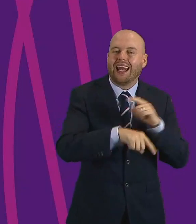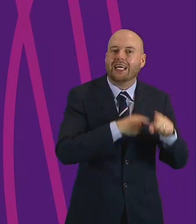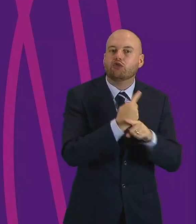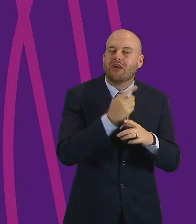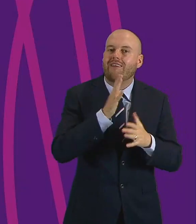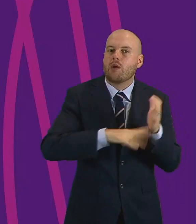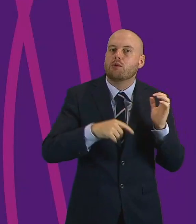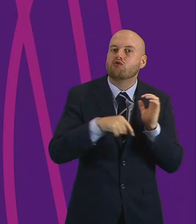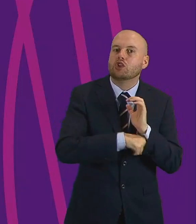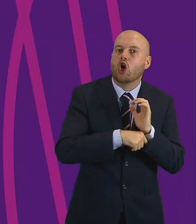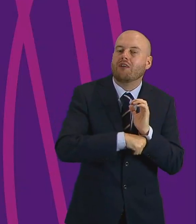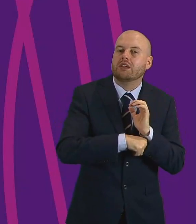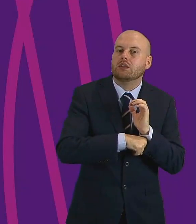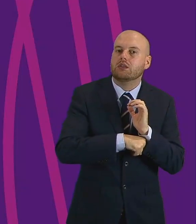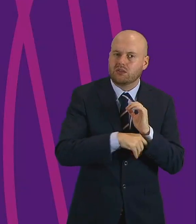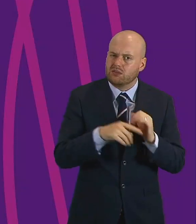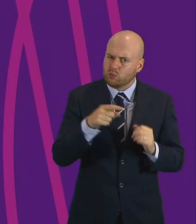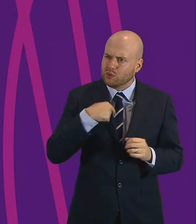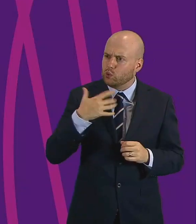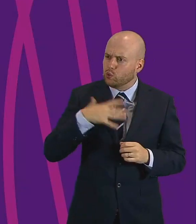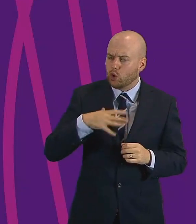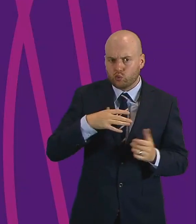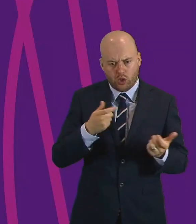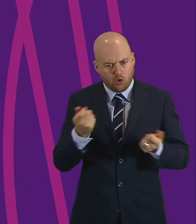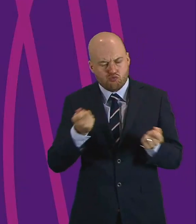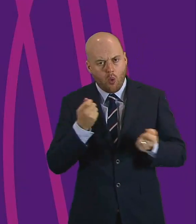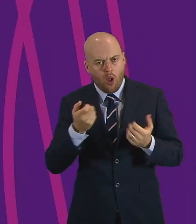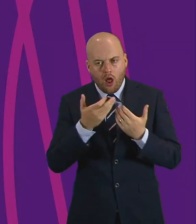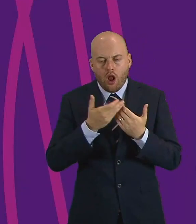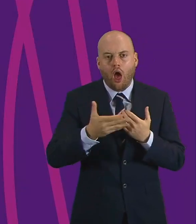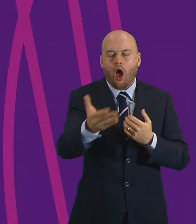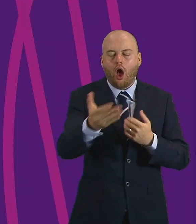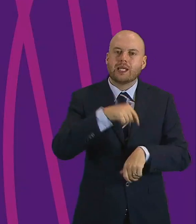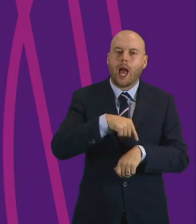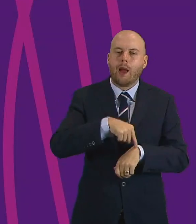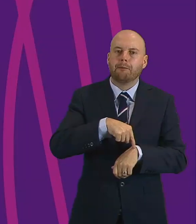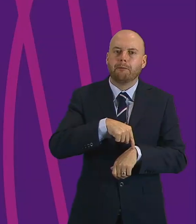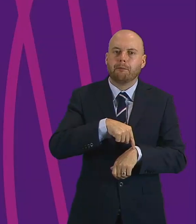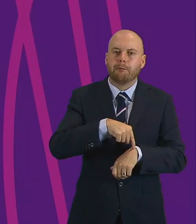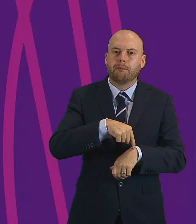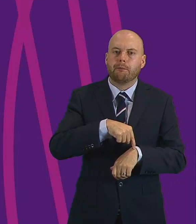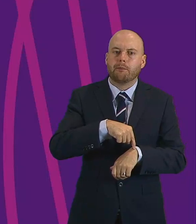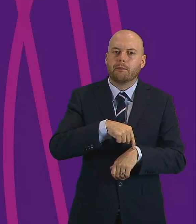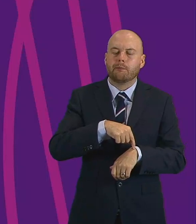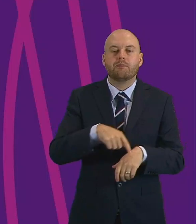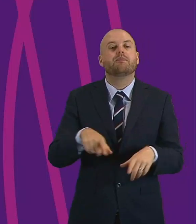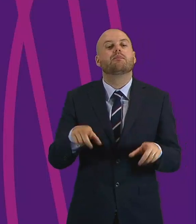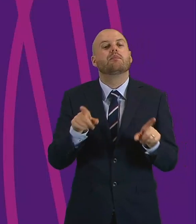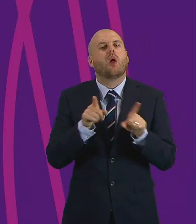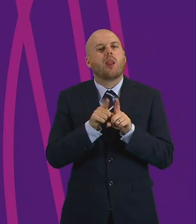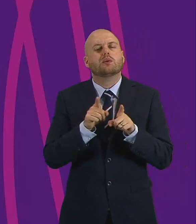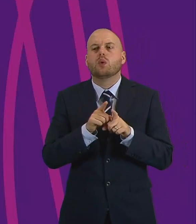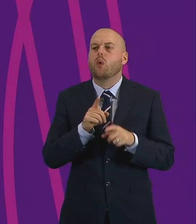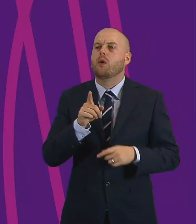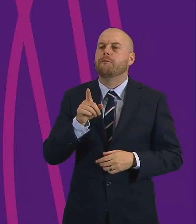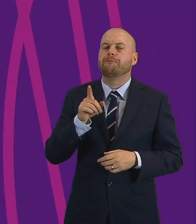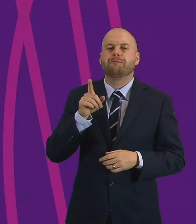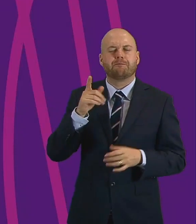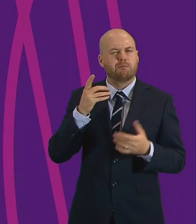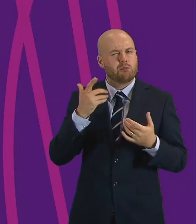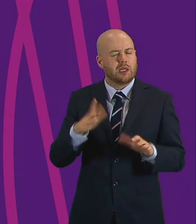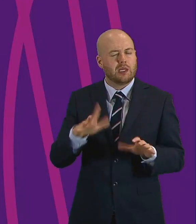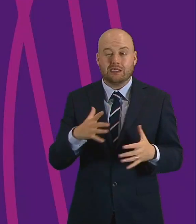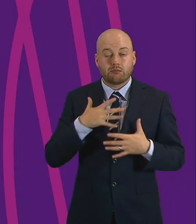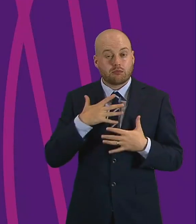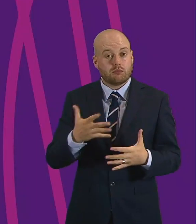manage reconciliations over a longer period of time. Presiding Officer, I want to address the remarkable argument that's been